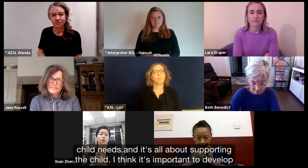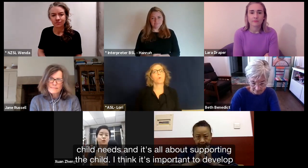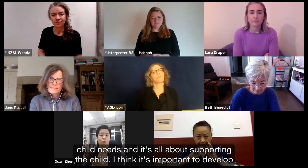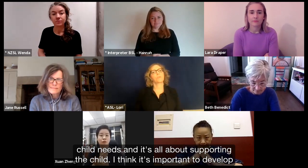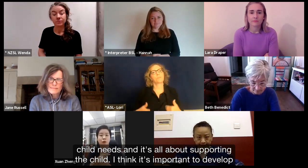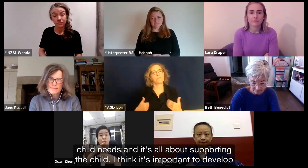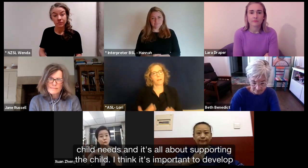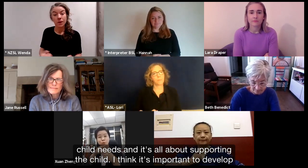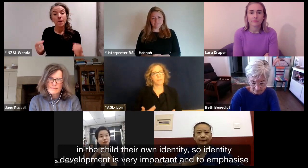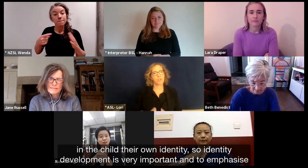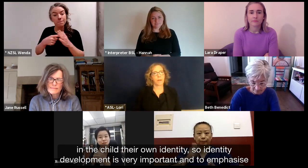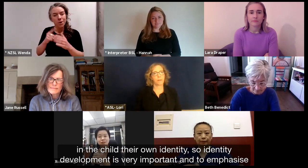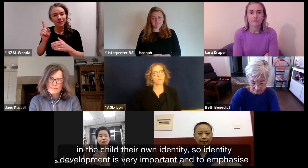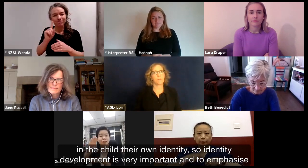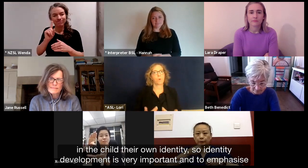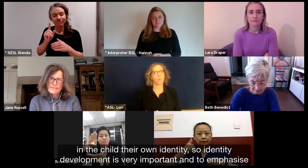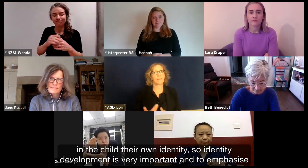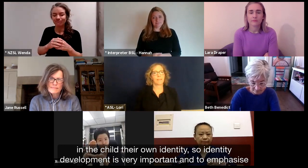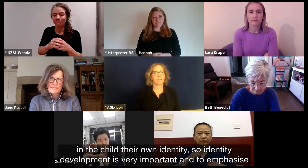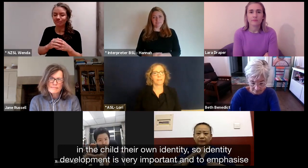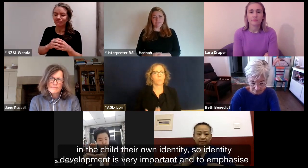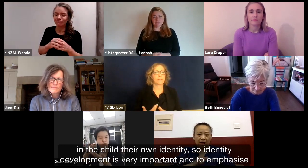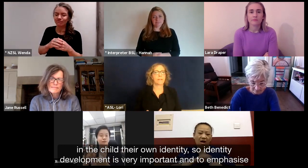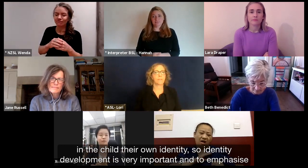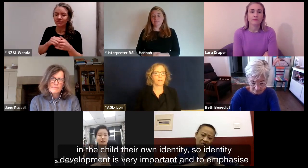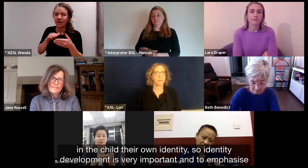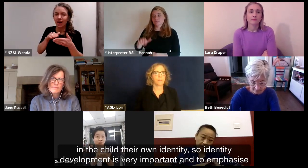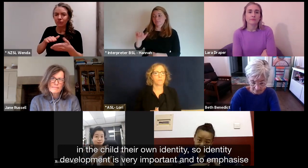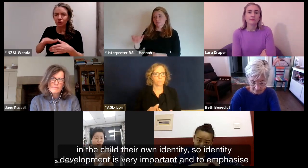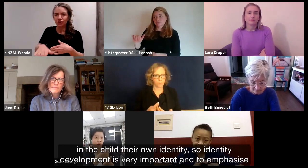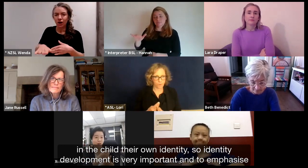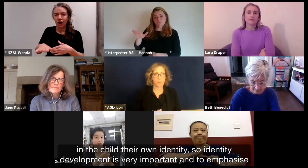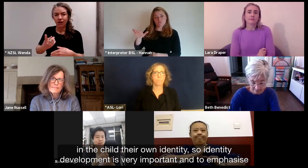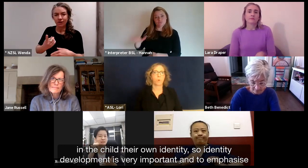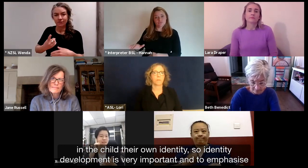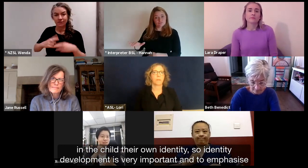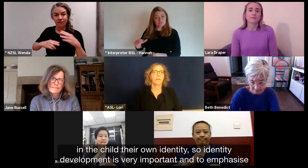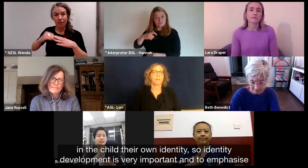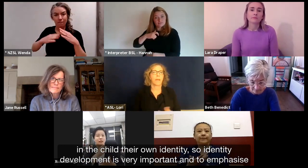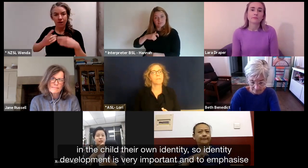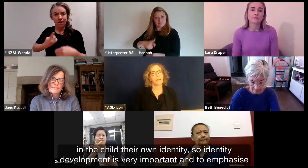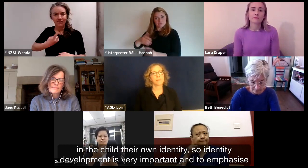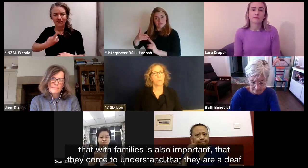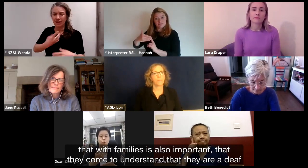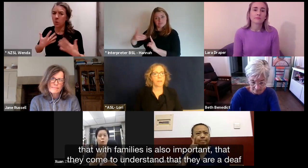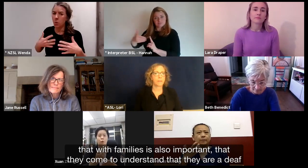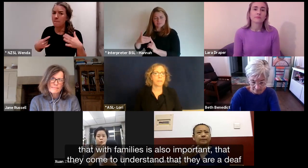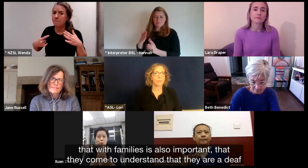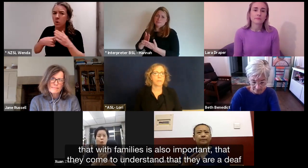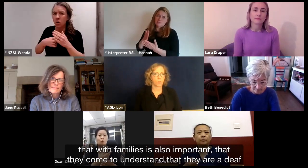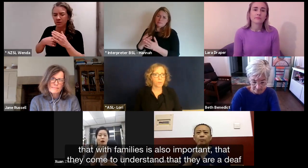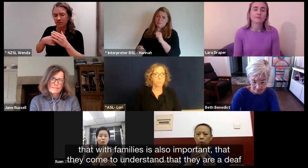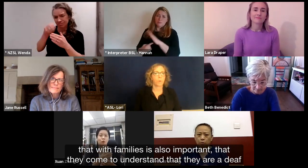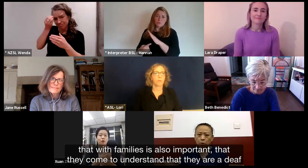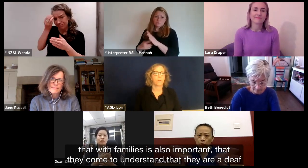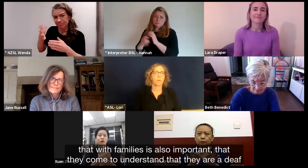I think it's important to develop in the child their own identity. identity development is very important. And to emphasize that with families